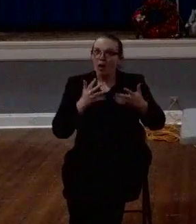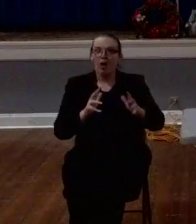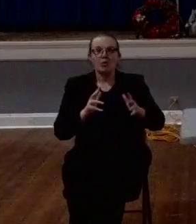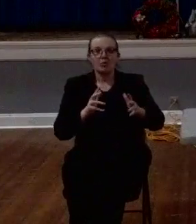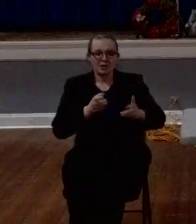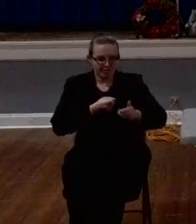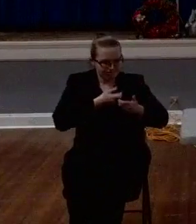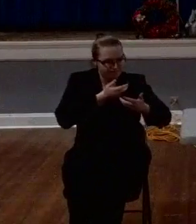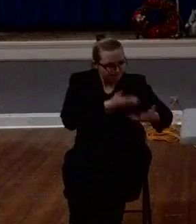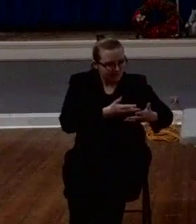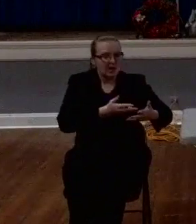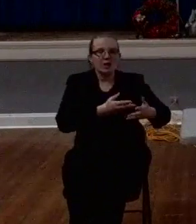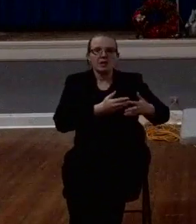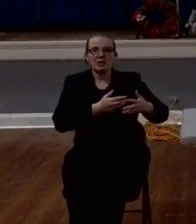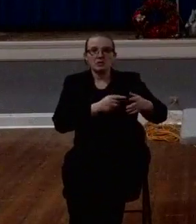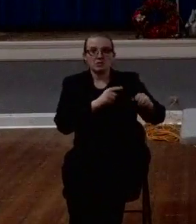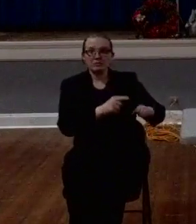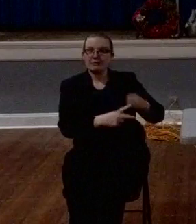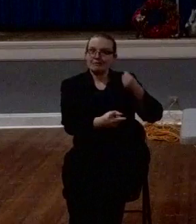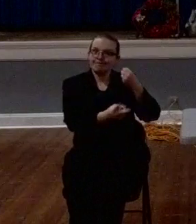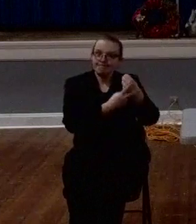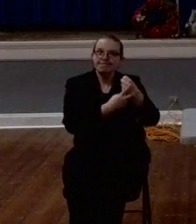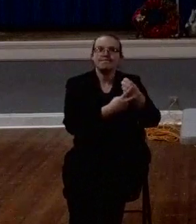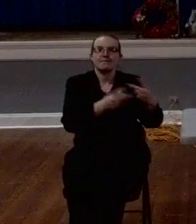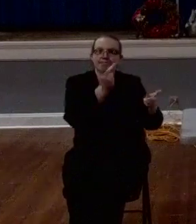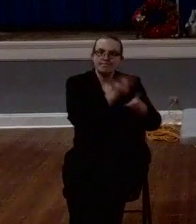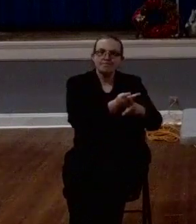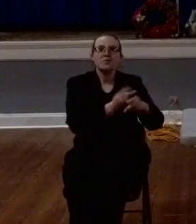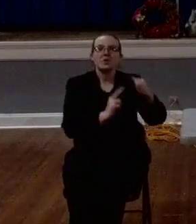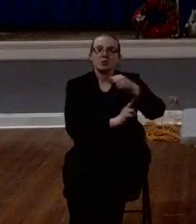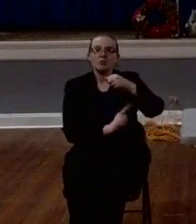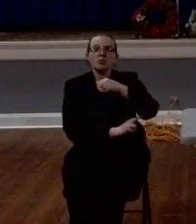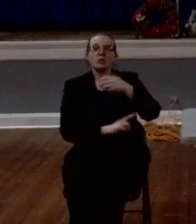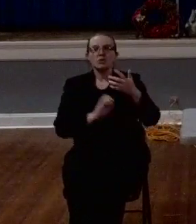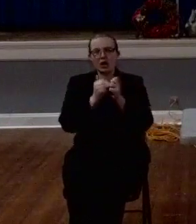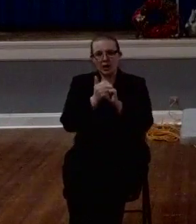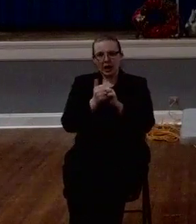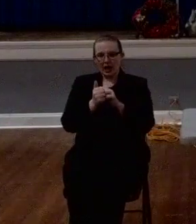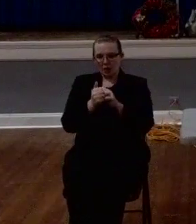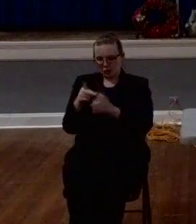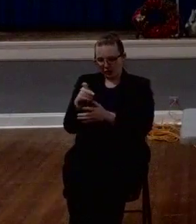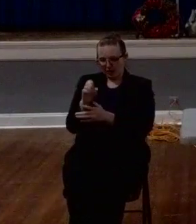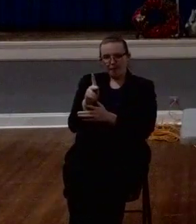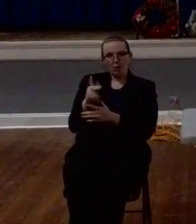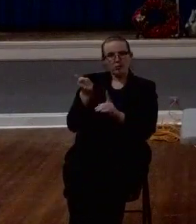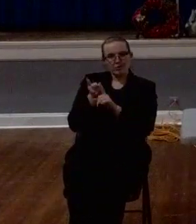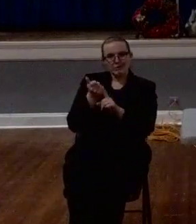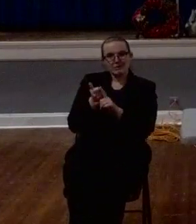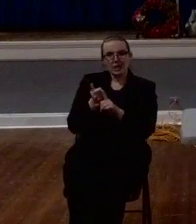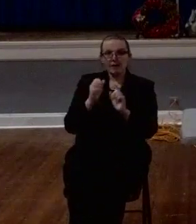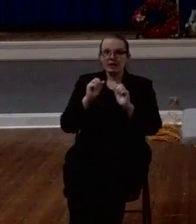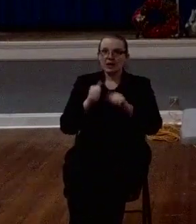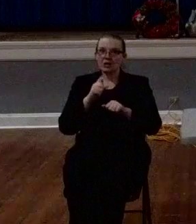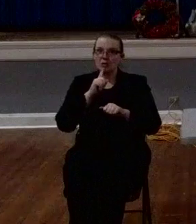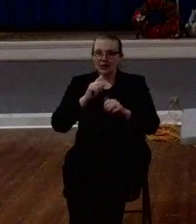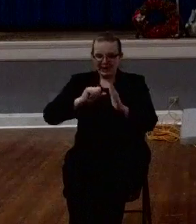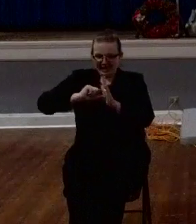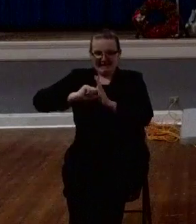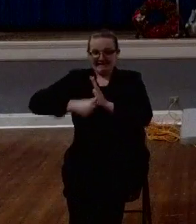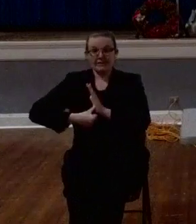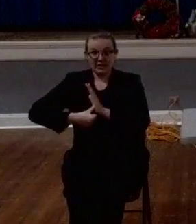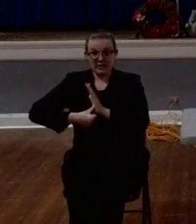and the effort that's been put into preserving the bridge. And so how we can make the park actually highlight